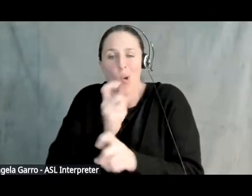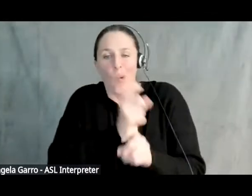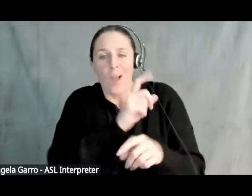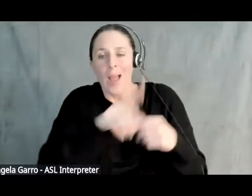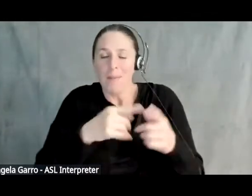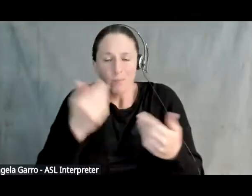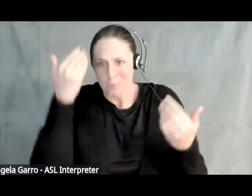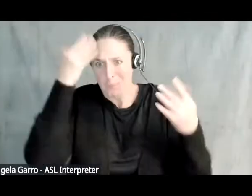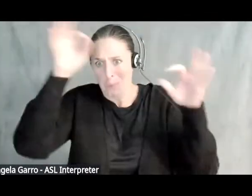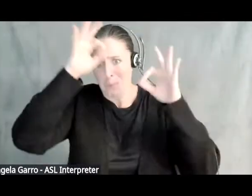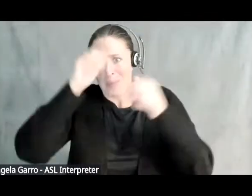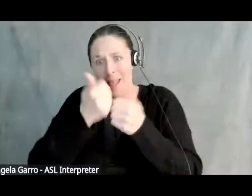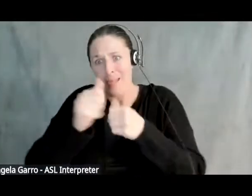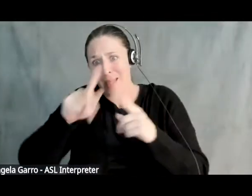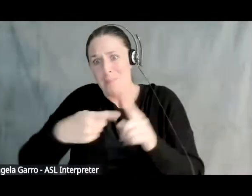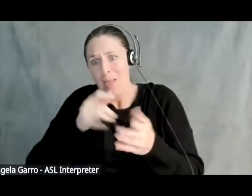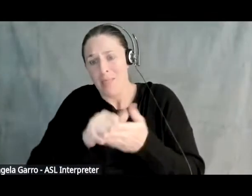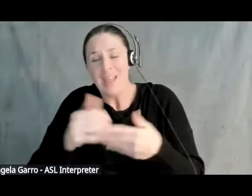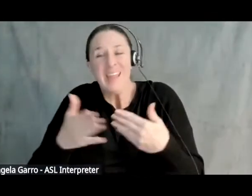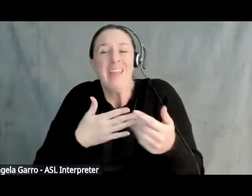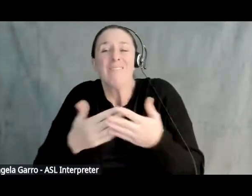outlets accuse us of teaching it.